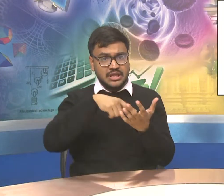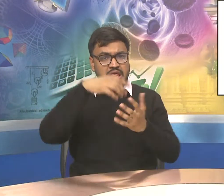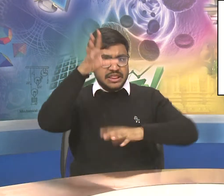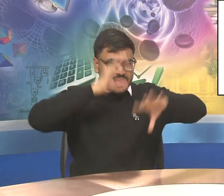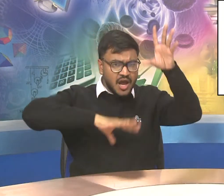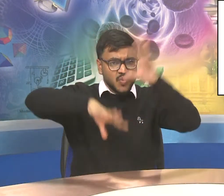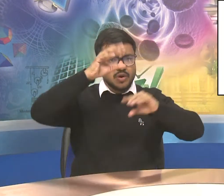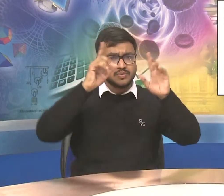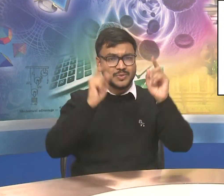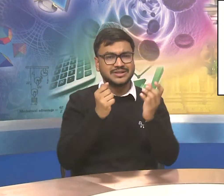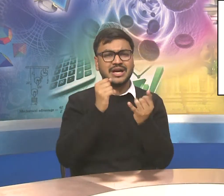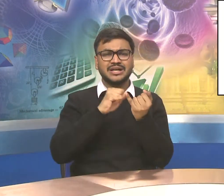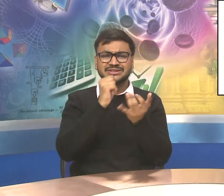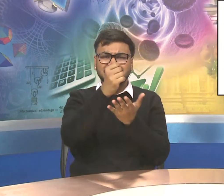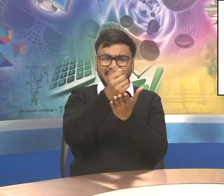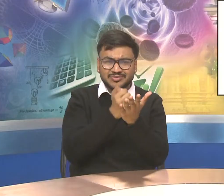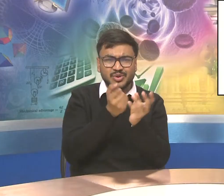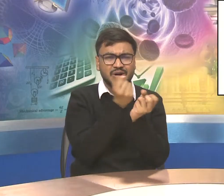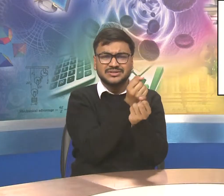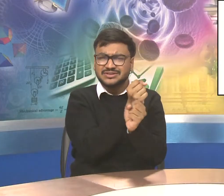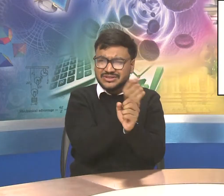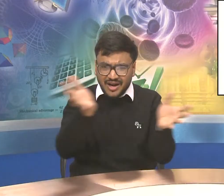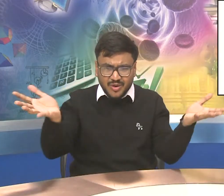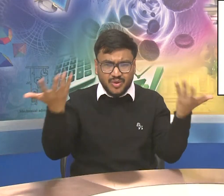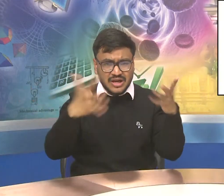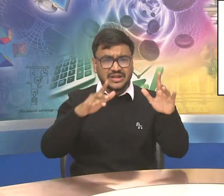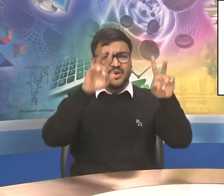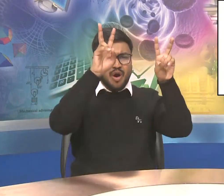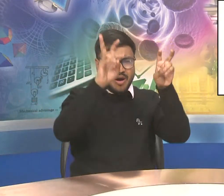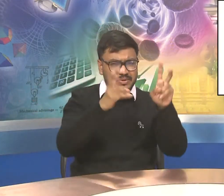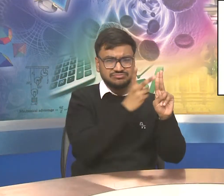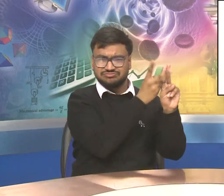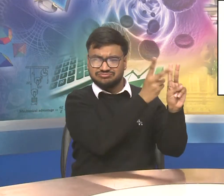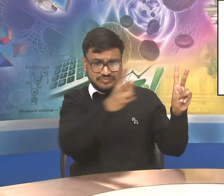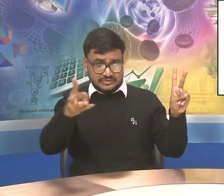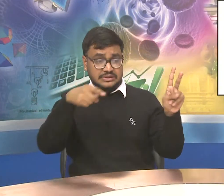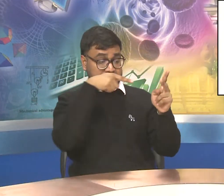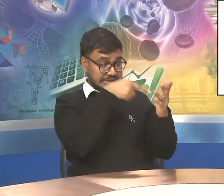It needs during arises when a user